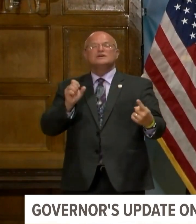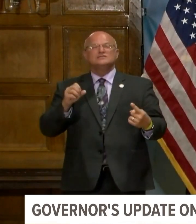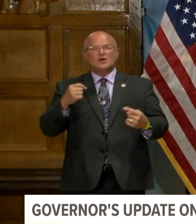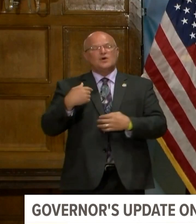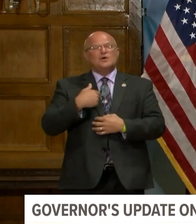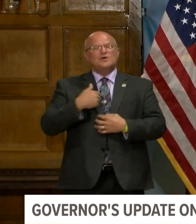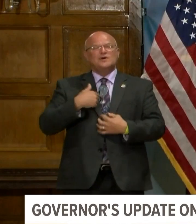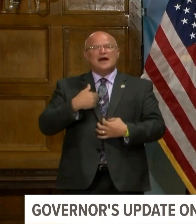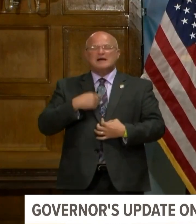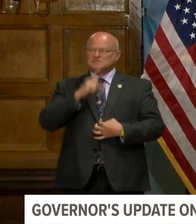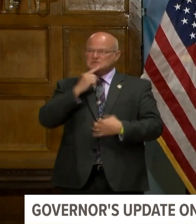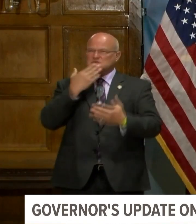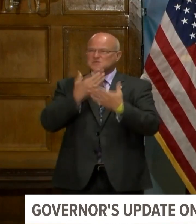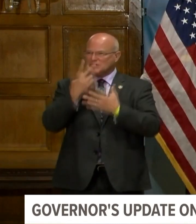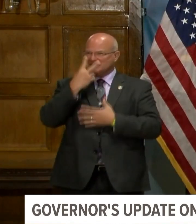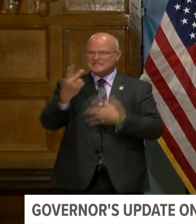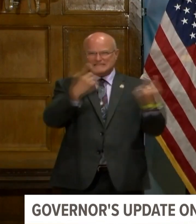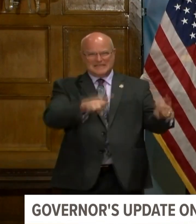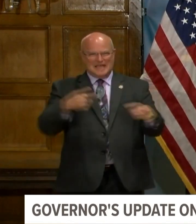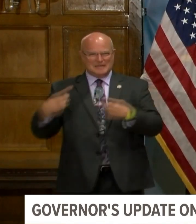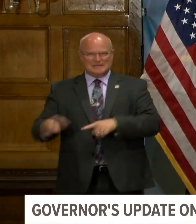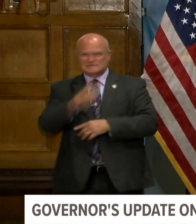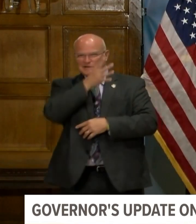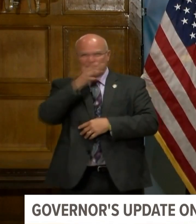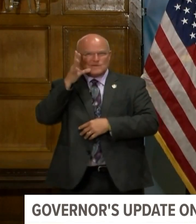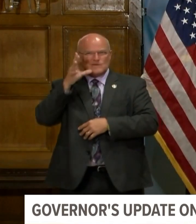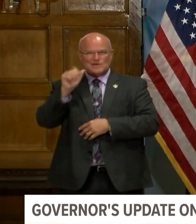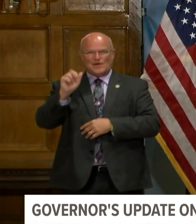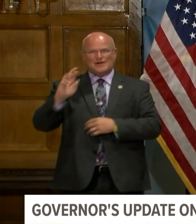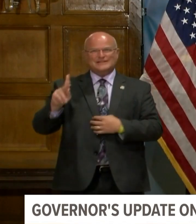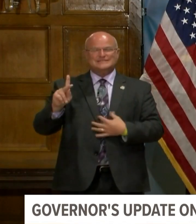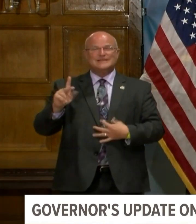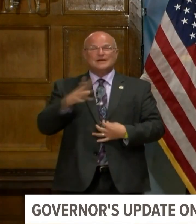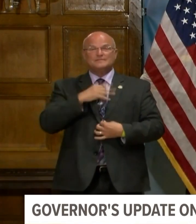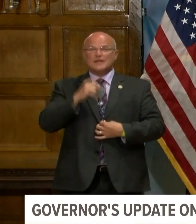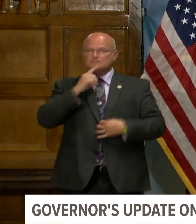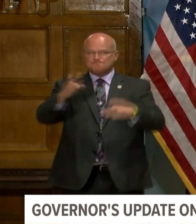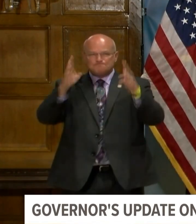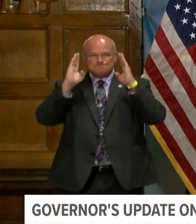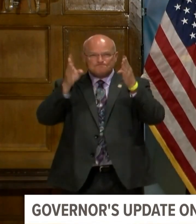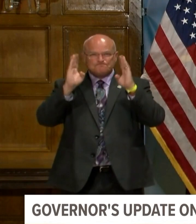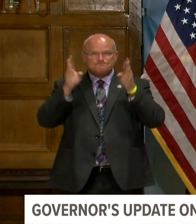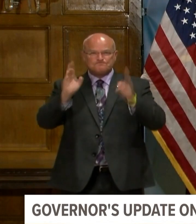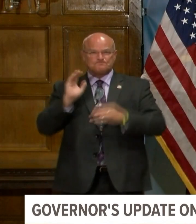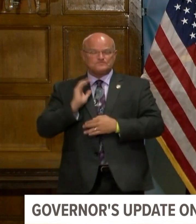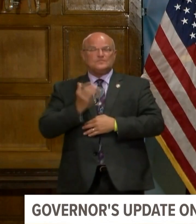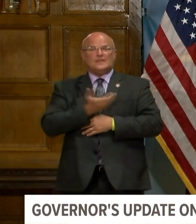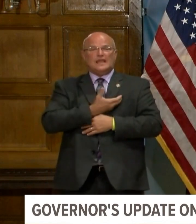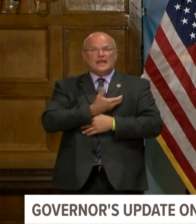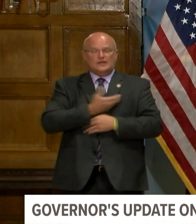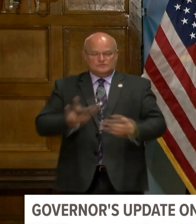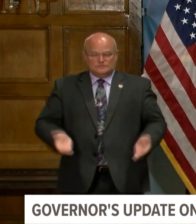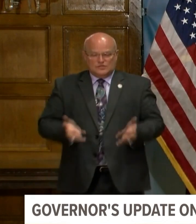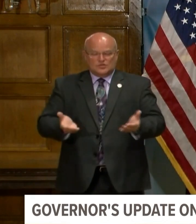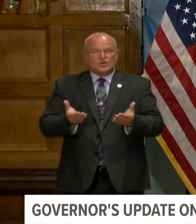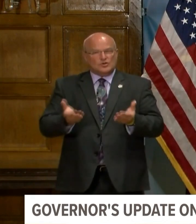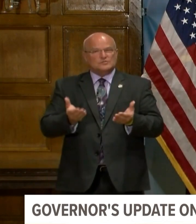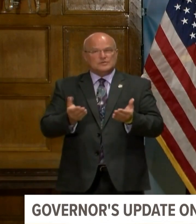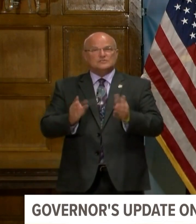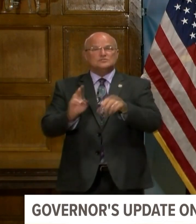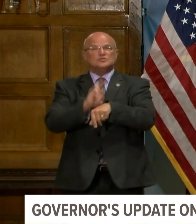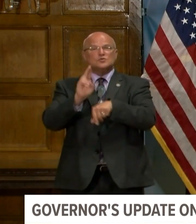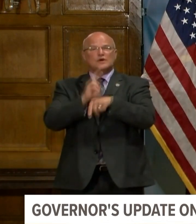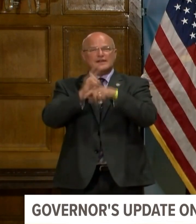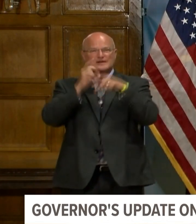I just, it was really good to see that in rural Arkansas and paying attention to our encouragement, admonition to